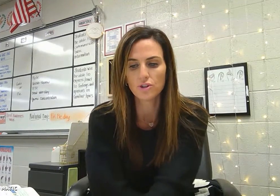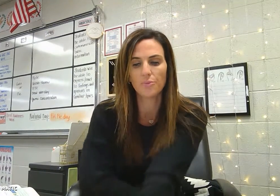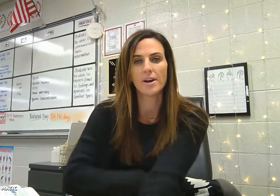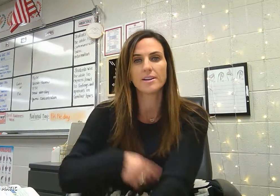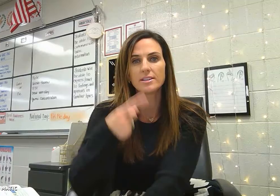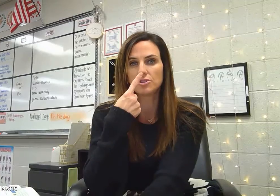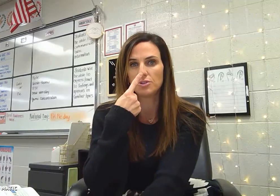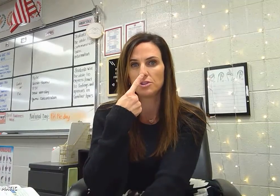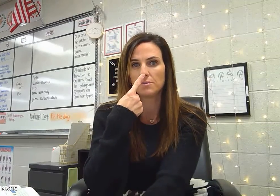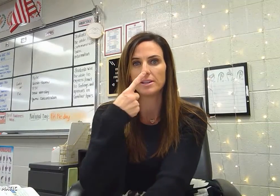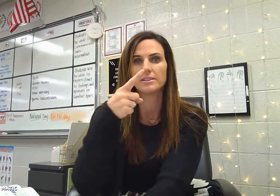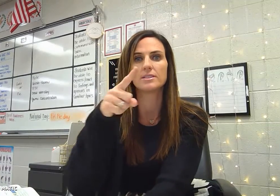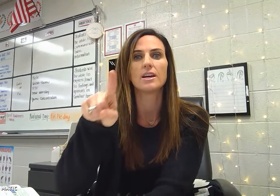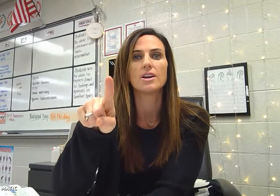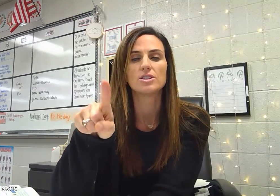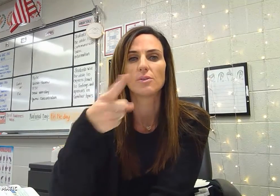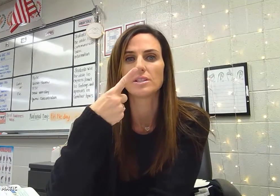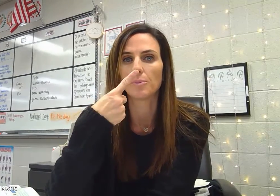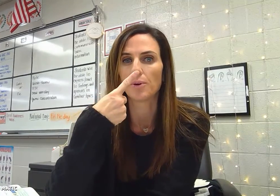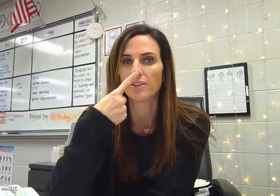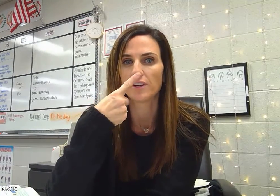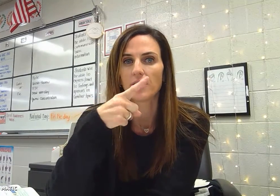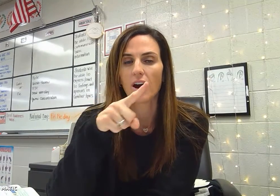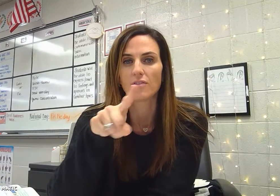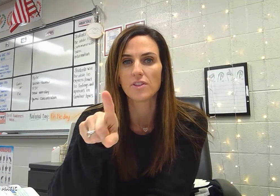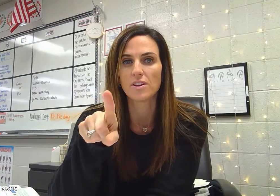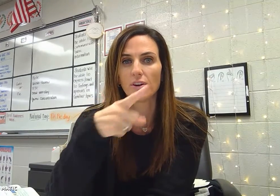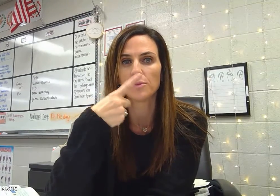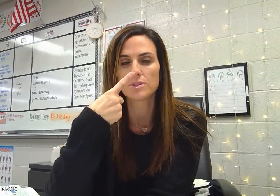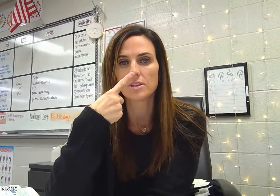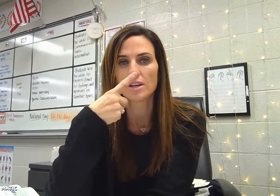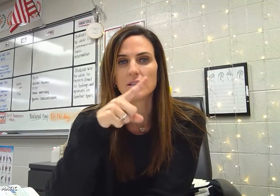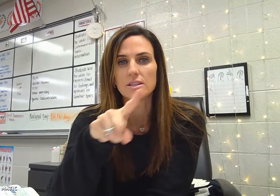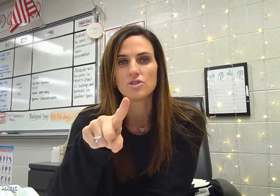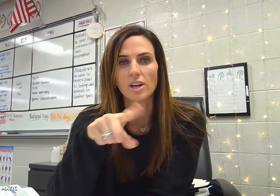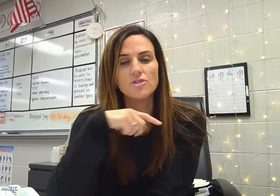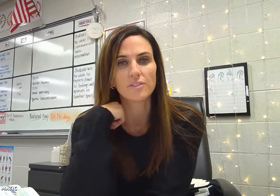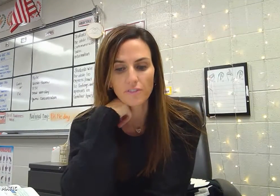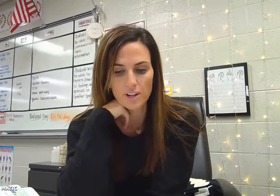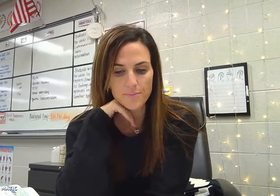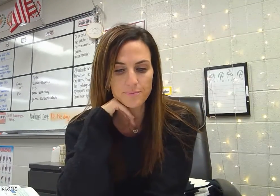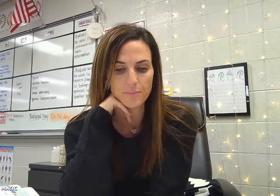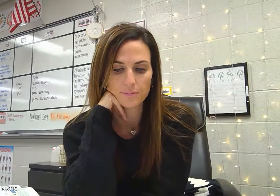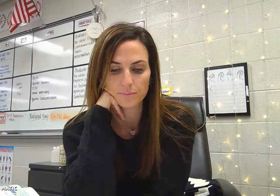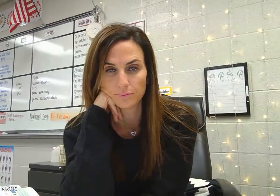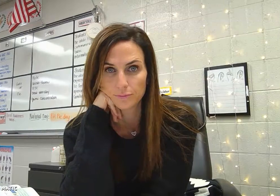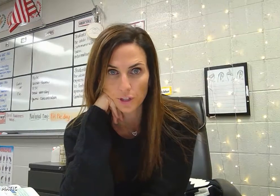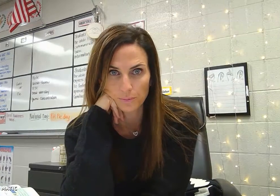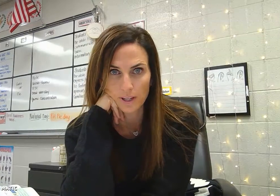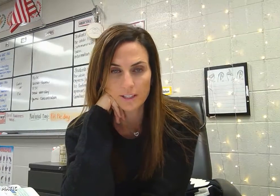don't mind, do you mind. So it's a pointer finger off the nose. To change it from don't